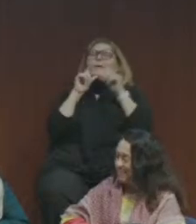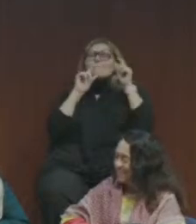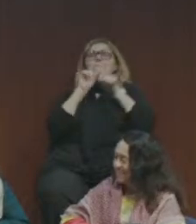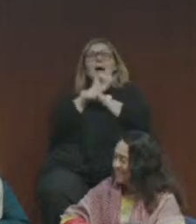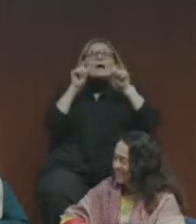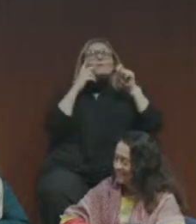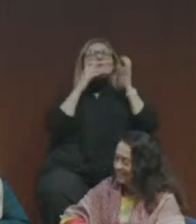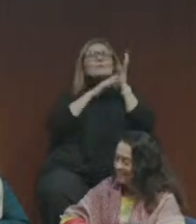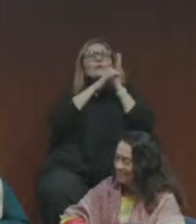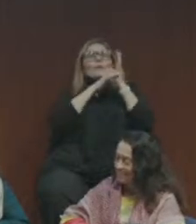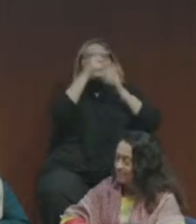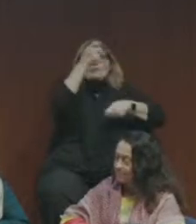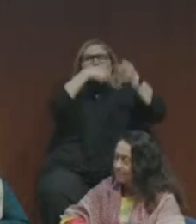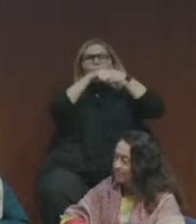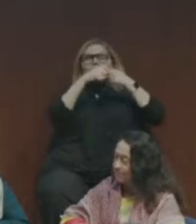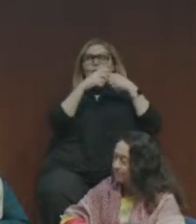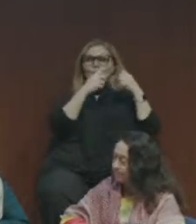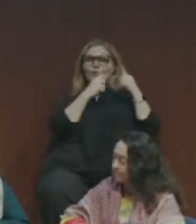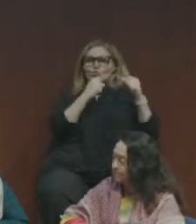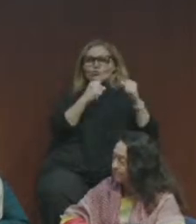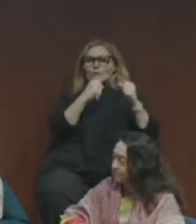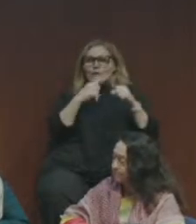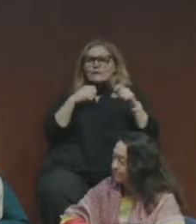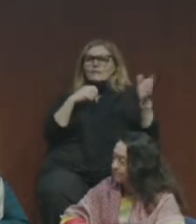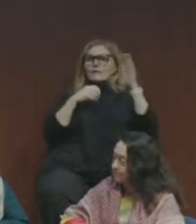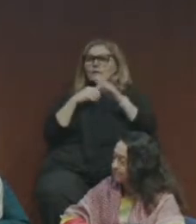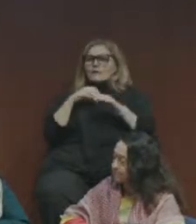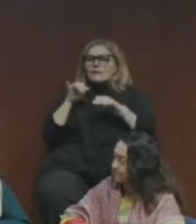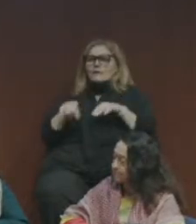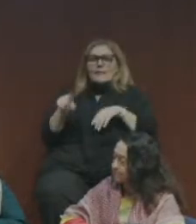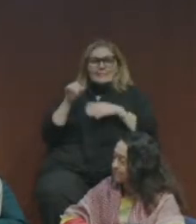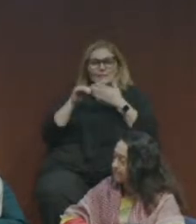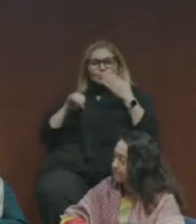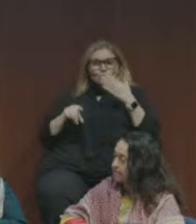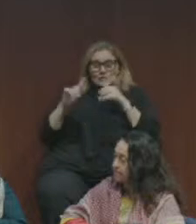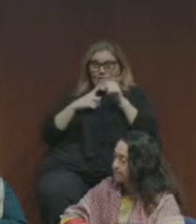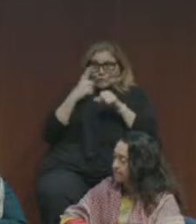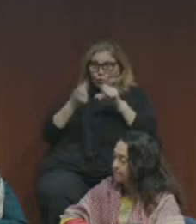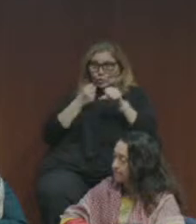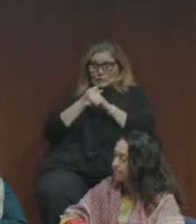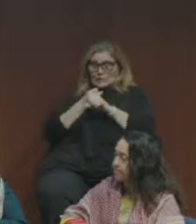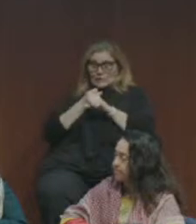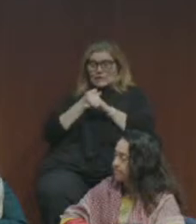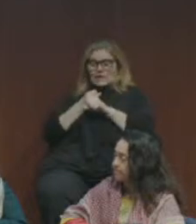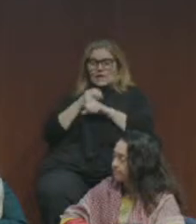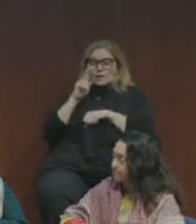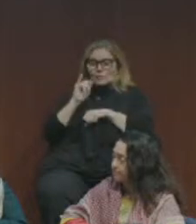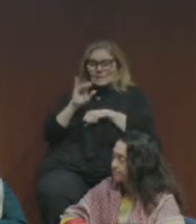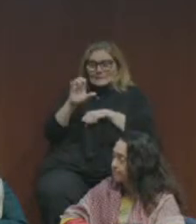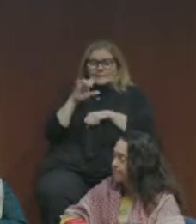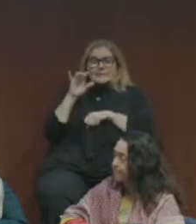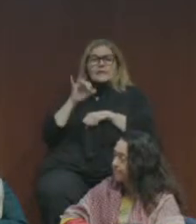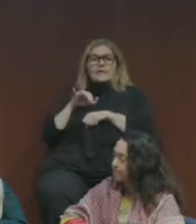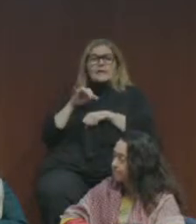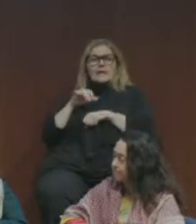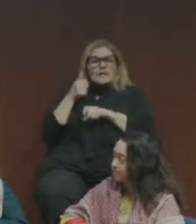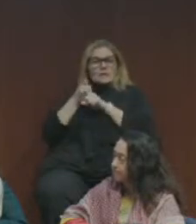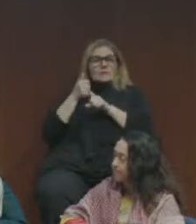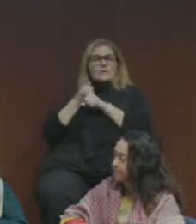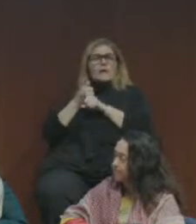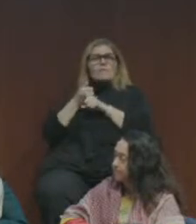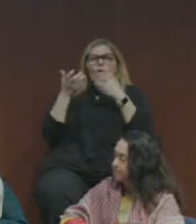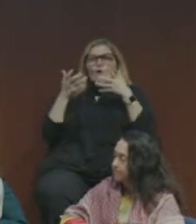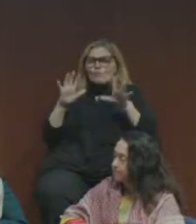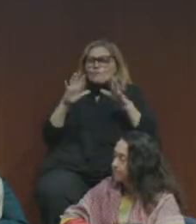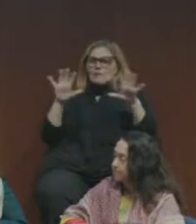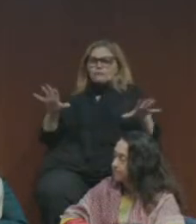take inspiration from. And this is a student who is a first-year student at UIC, but has already done